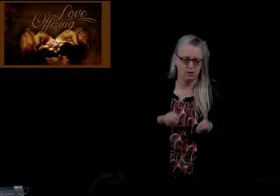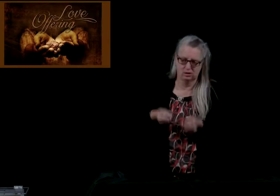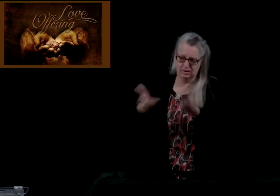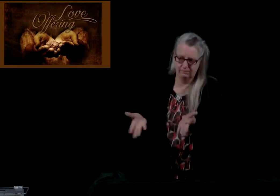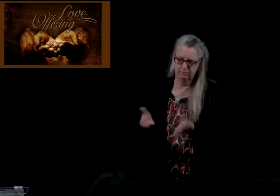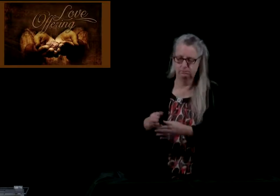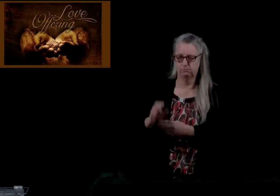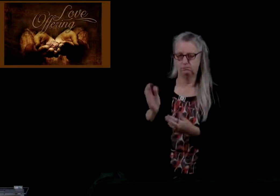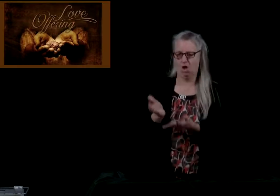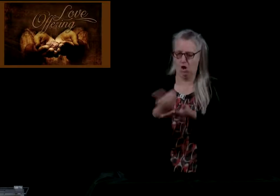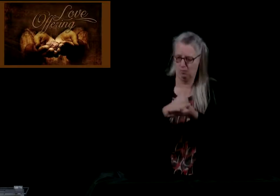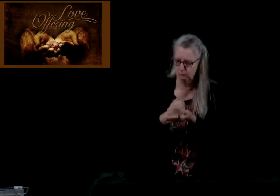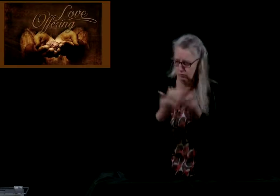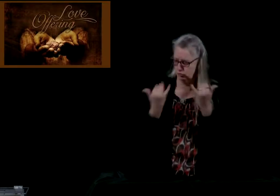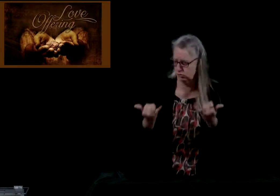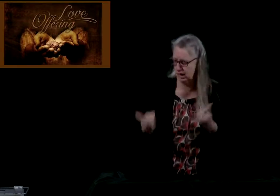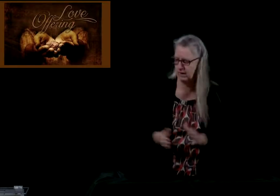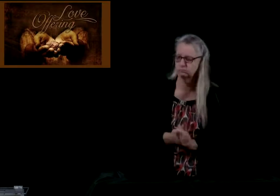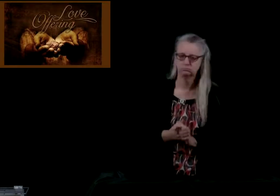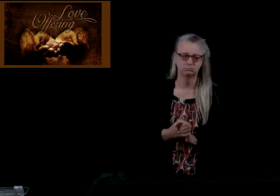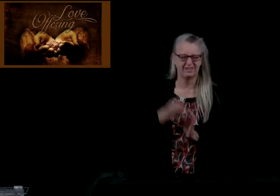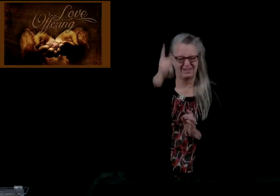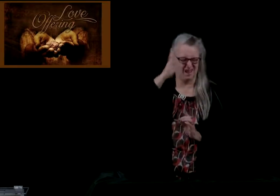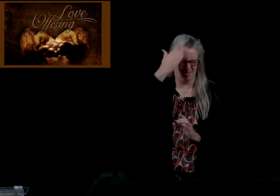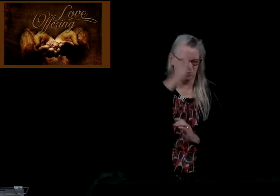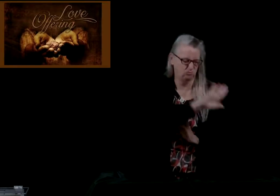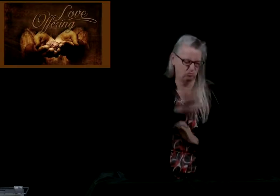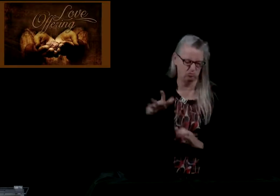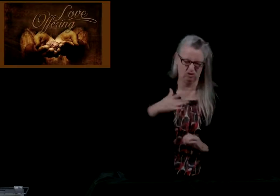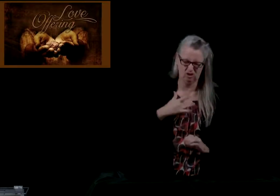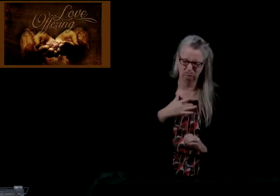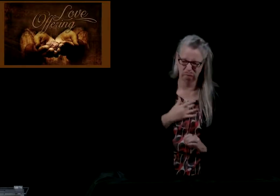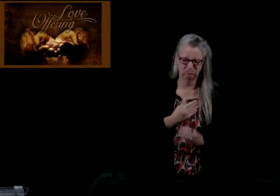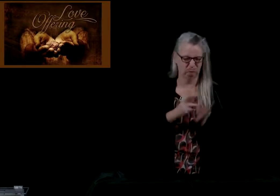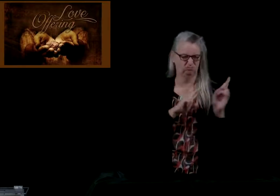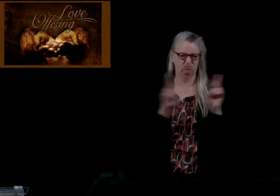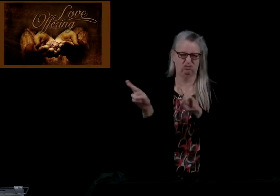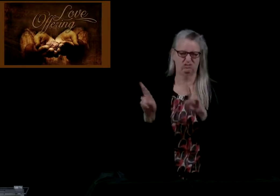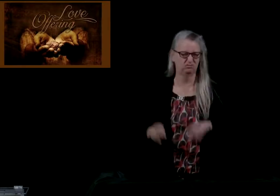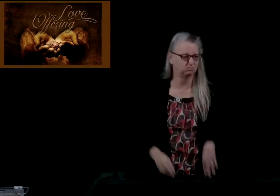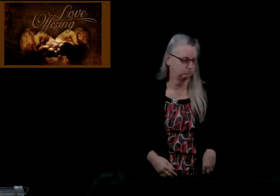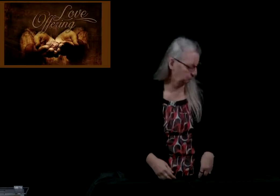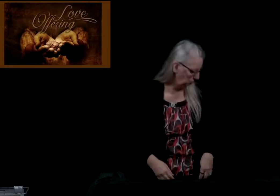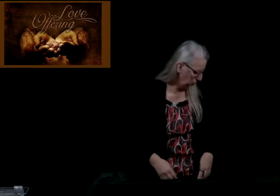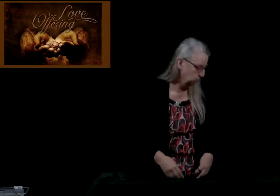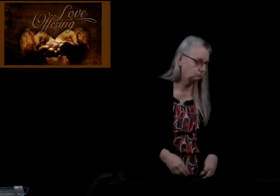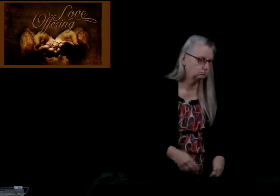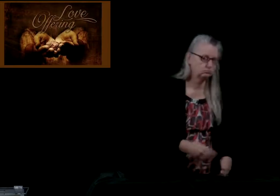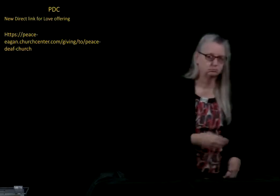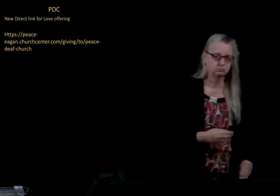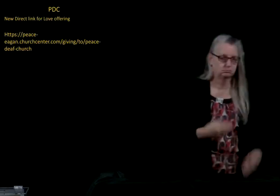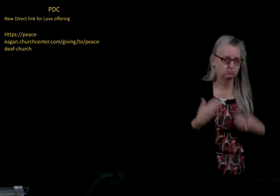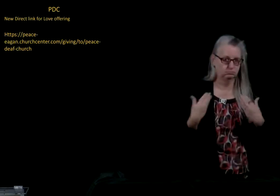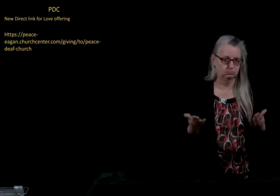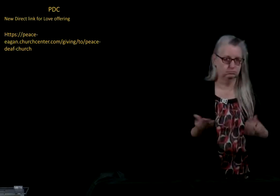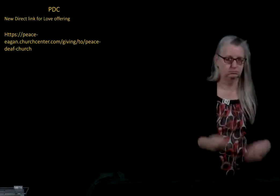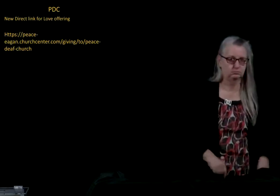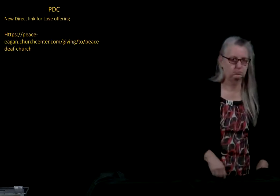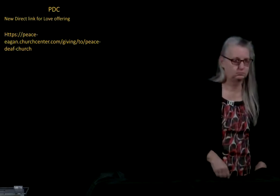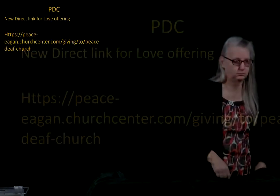It's an offering from your heart to give to God from your heart. God knows your heart. So now we'll pass the offering.